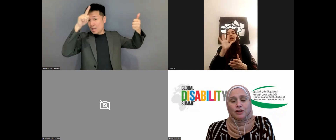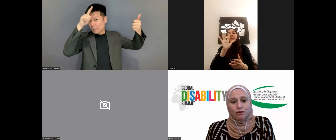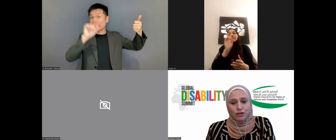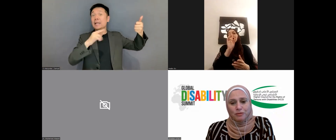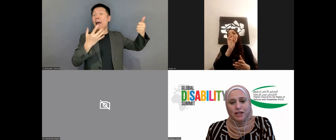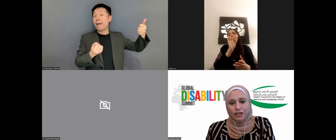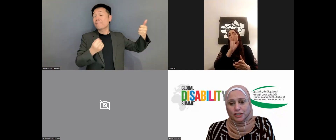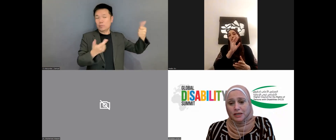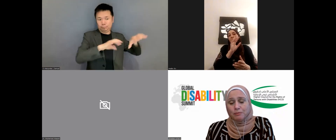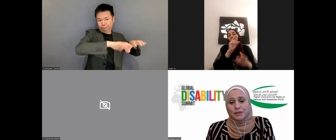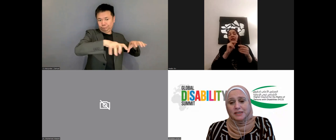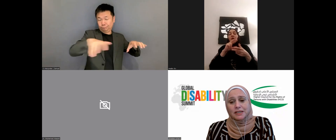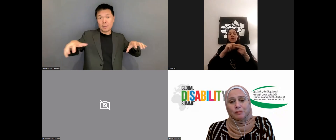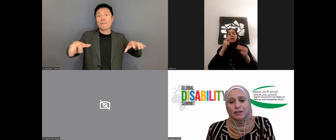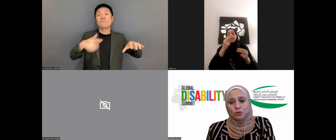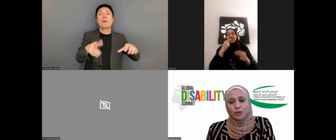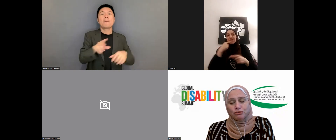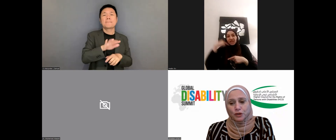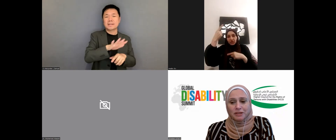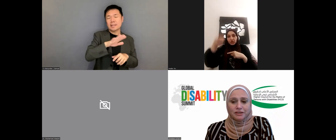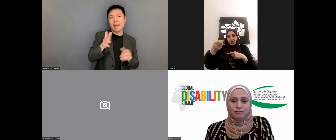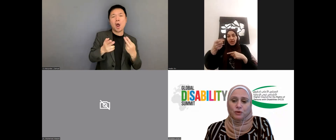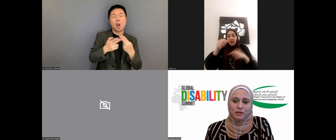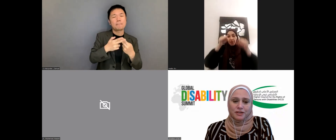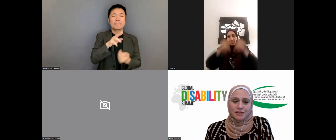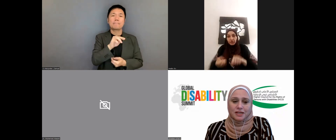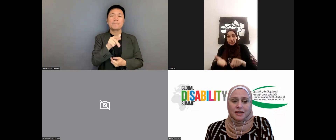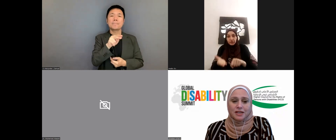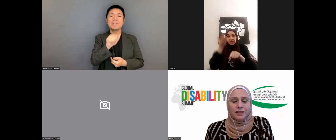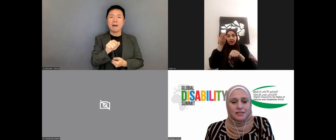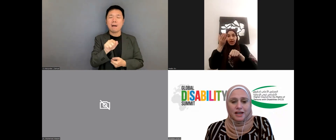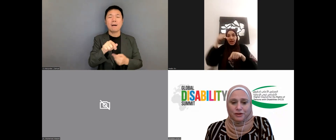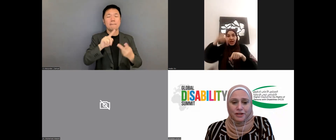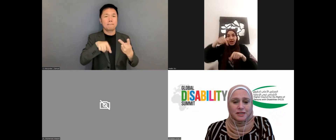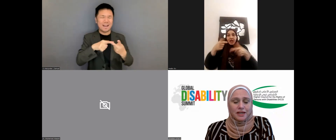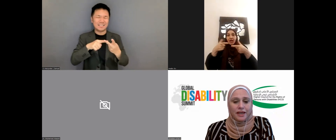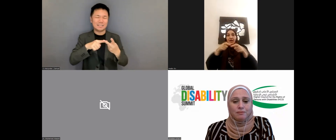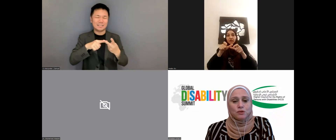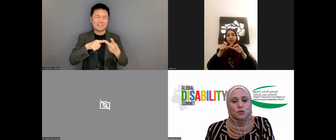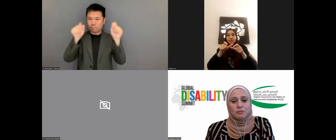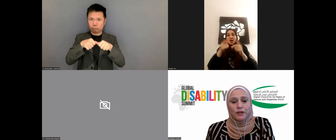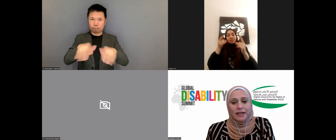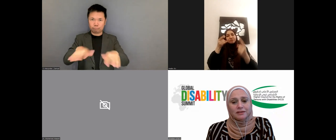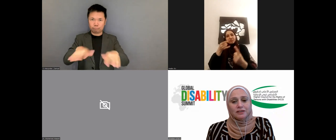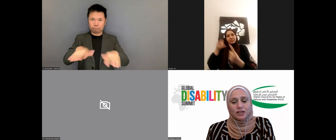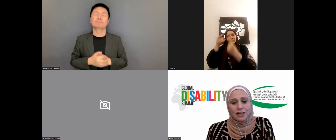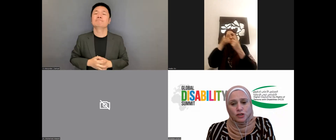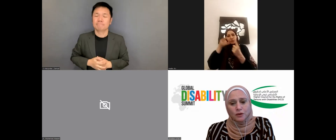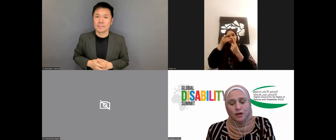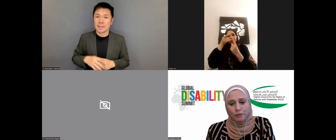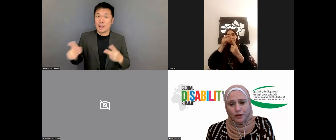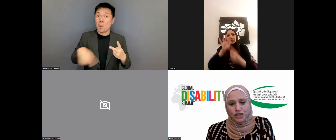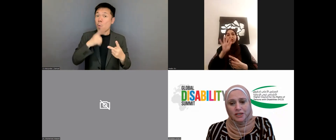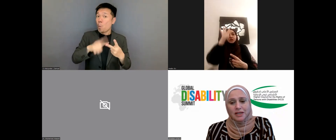summit for the MENA region, preceded by 2 informative webinars. These gatherings aim to stimulate